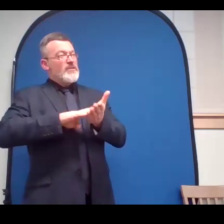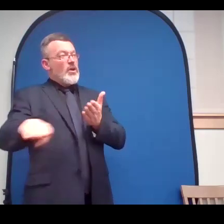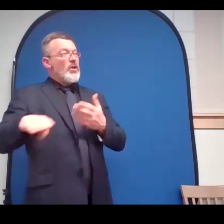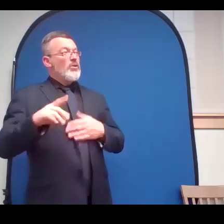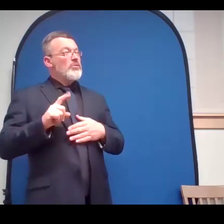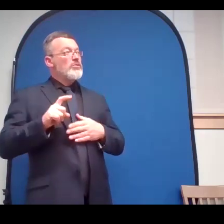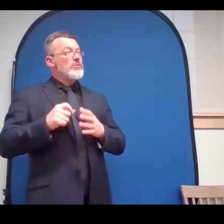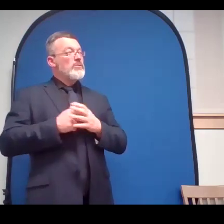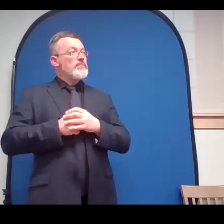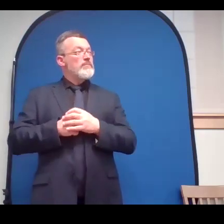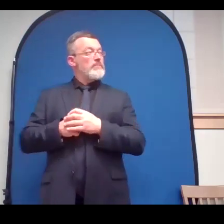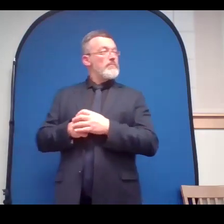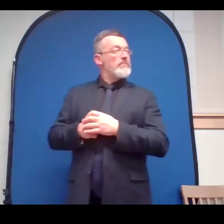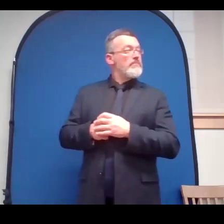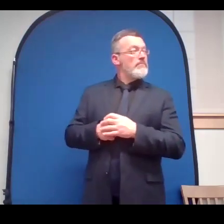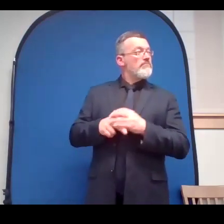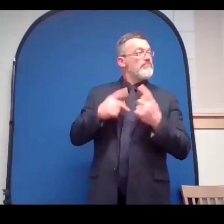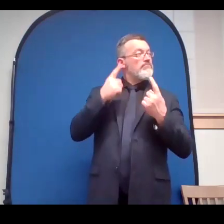post-hospitalization treatment?